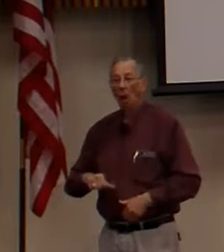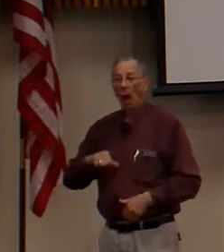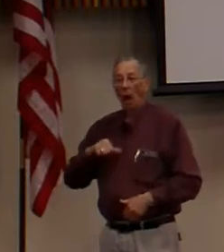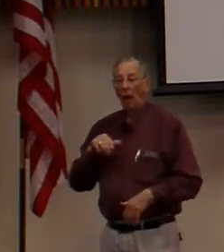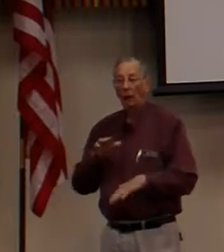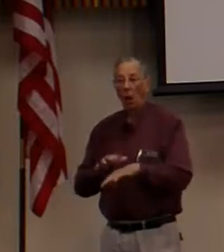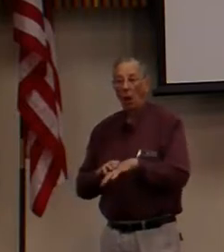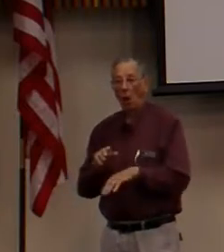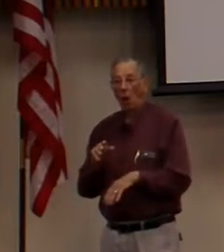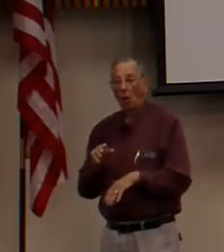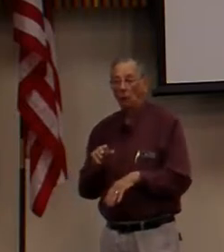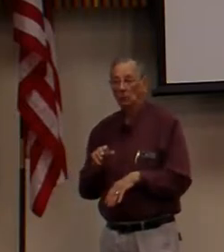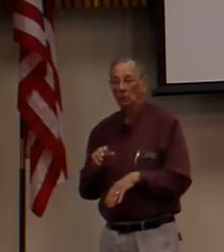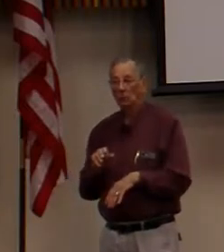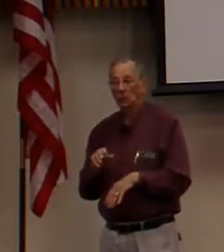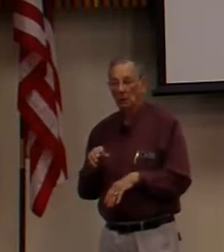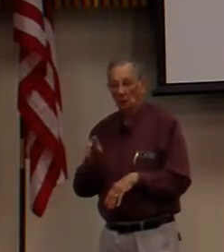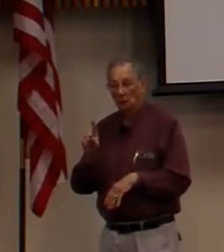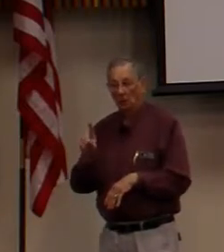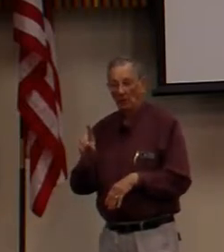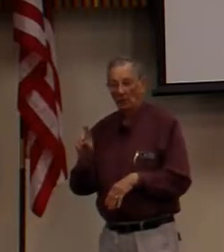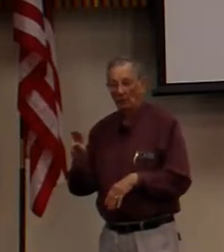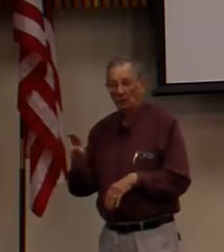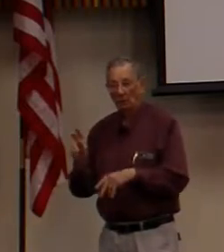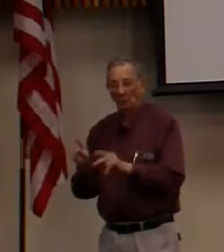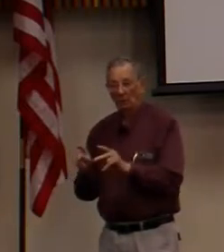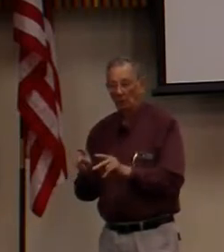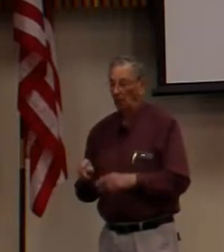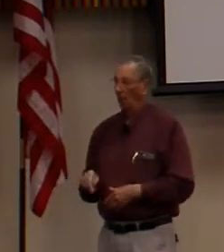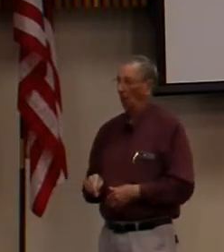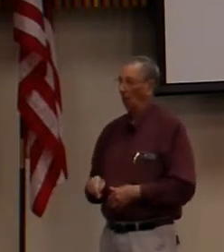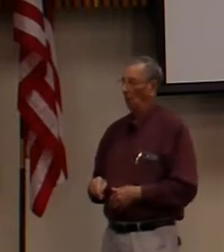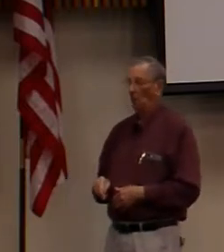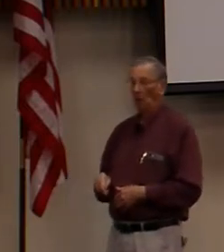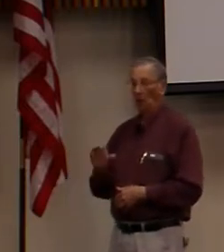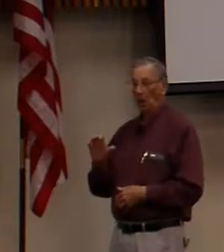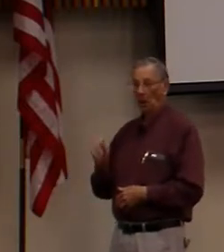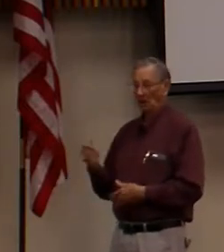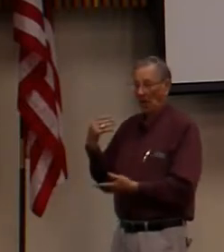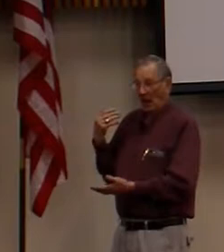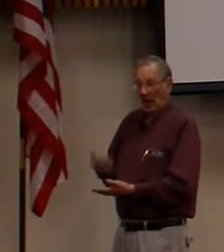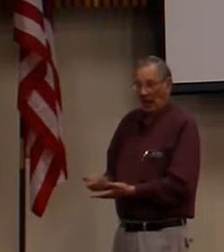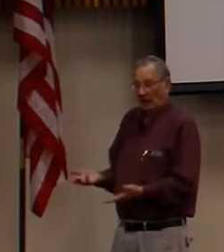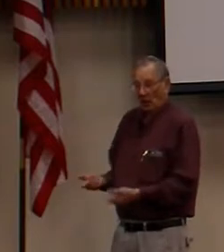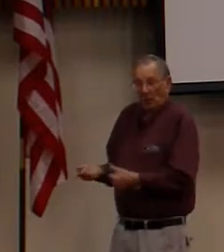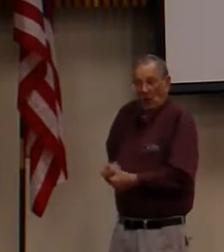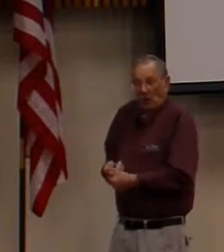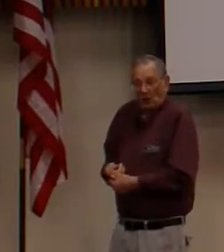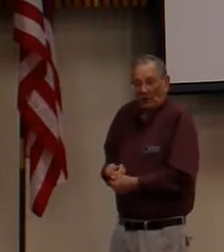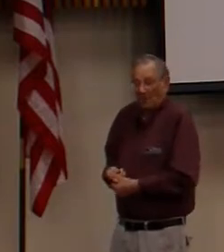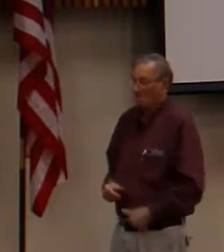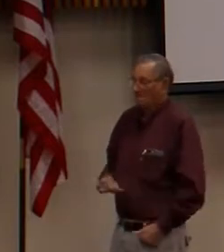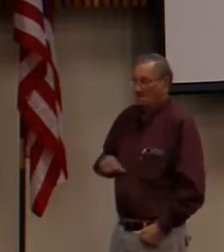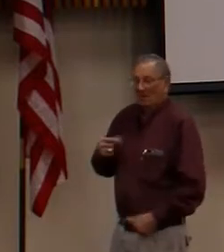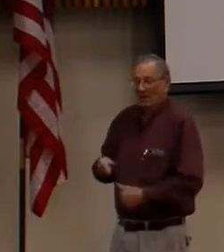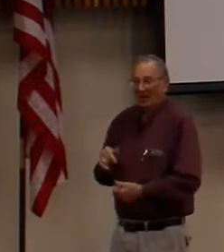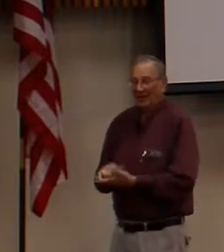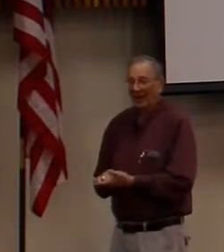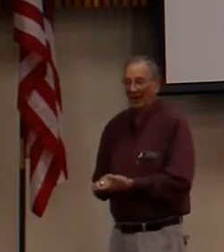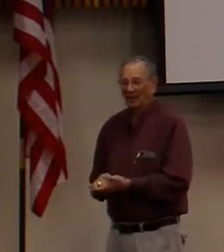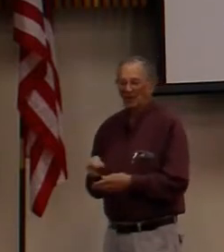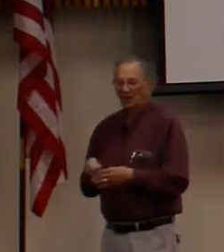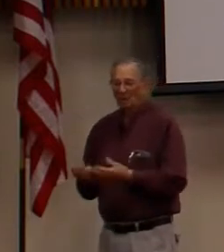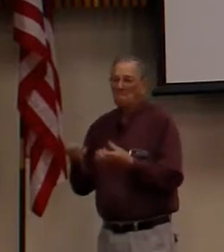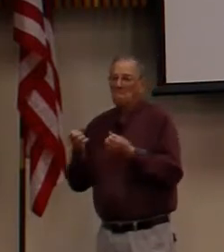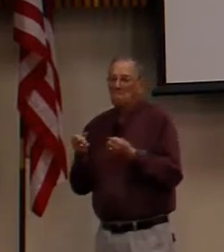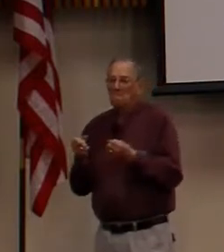of the Dominicans. You know, this was where Christopher Columbus landed. And so as a result, there is